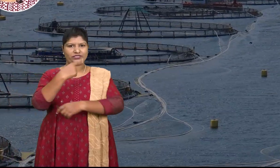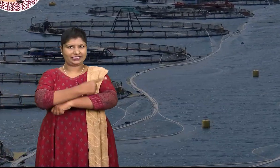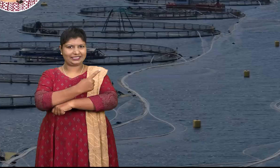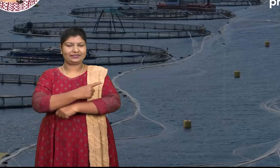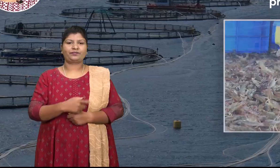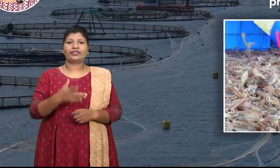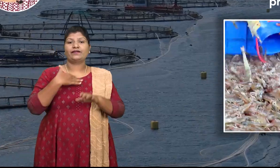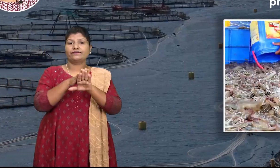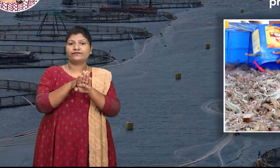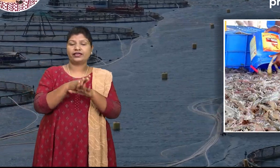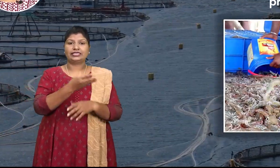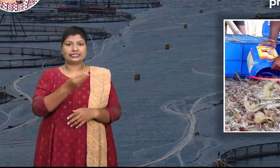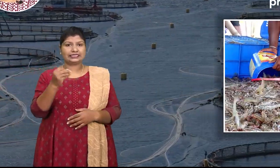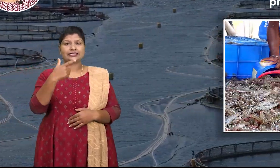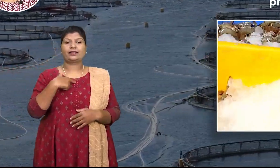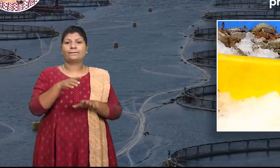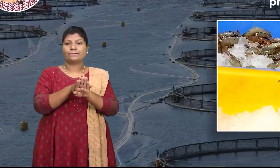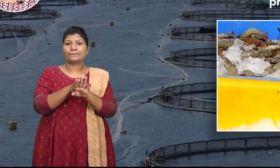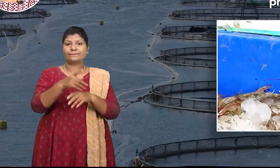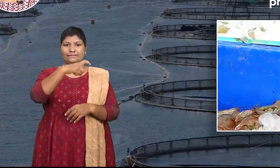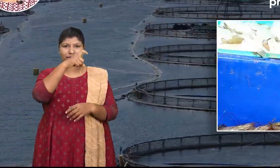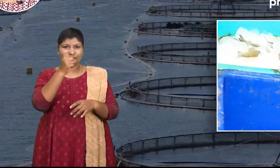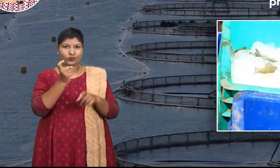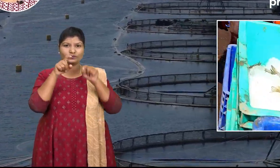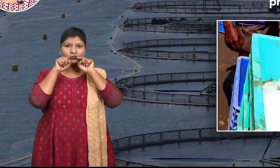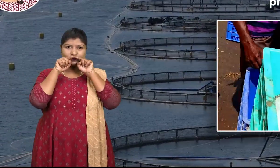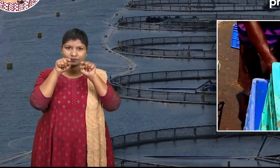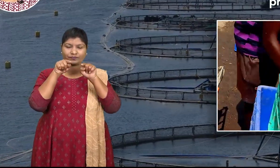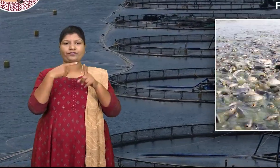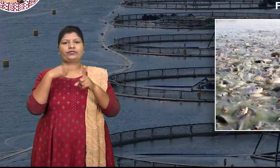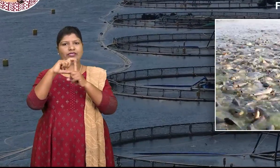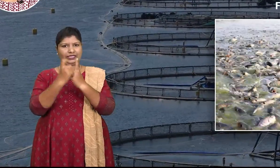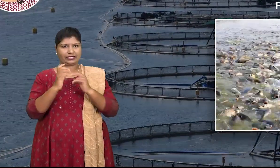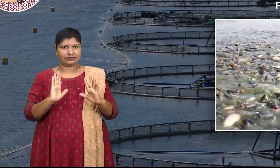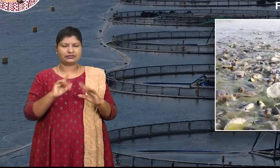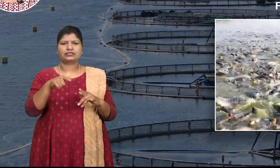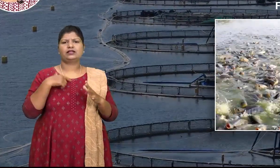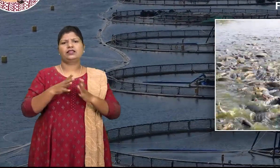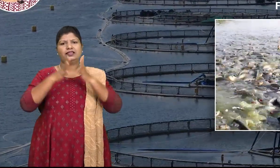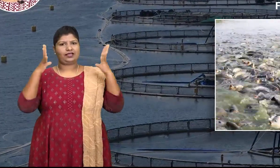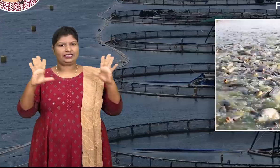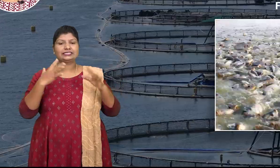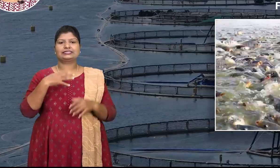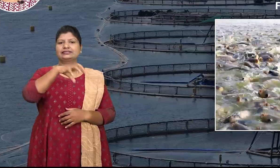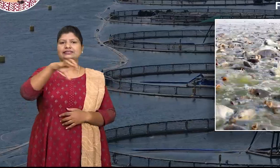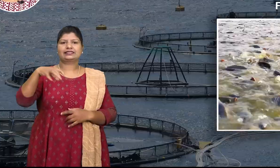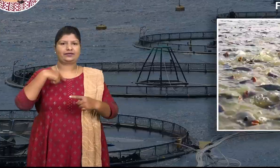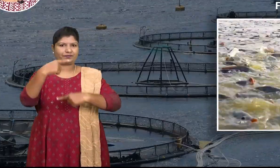Nowadays, fish and prawn culture are a large-scale